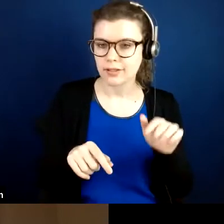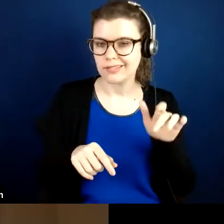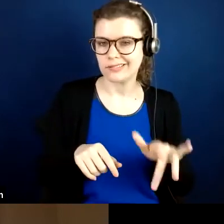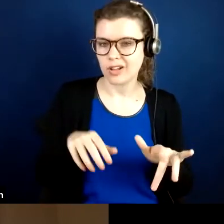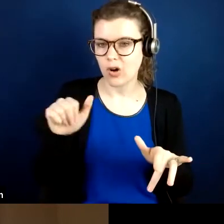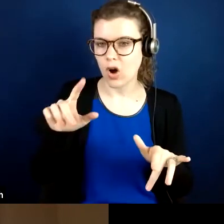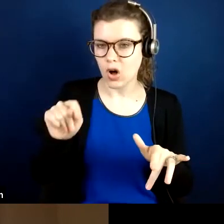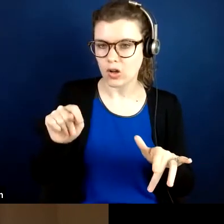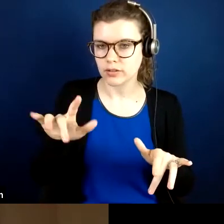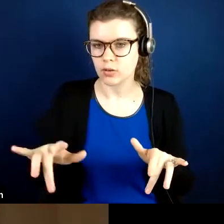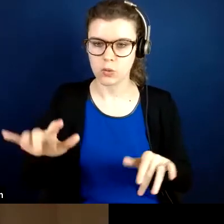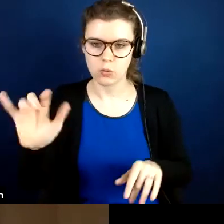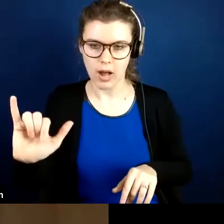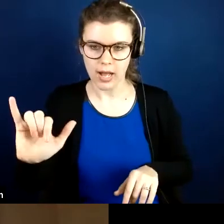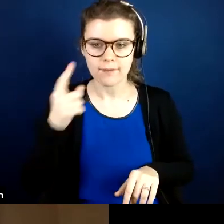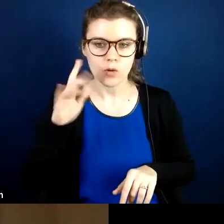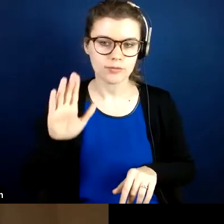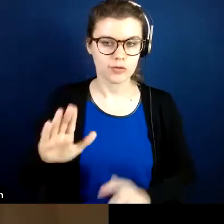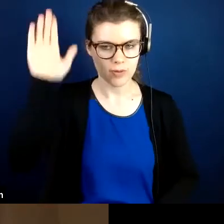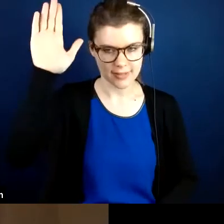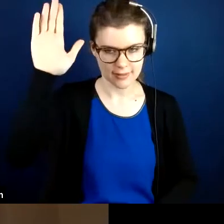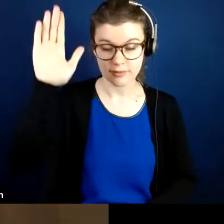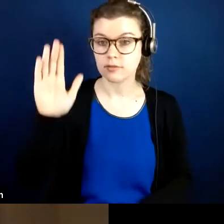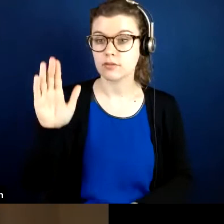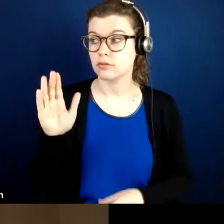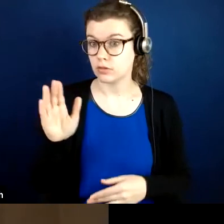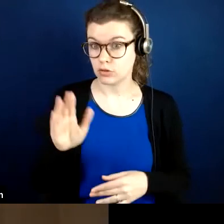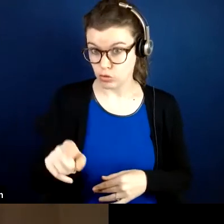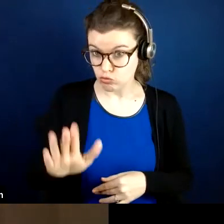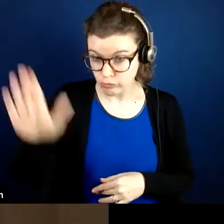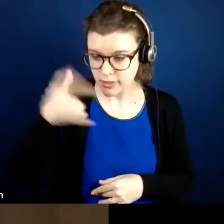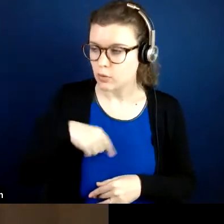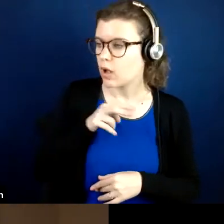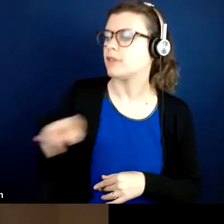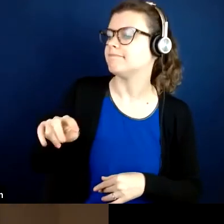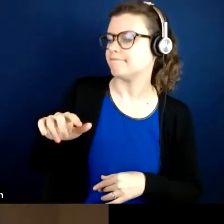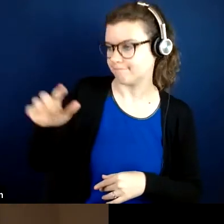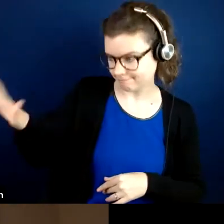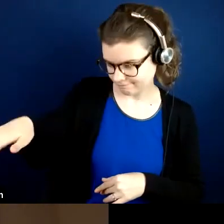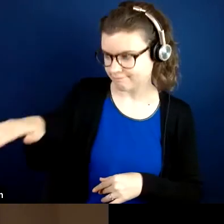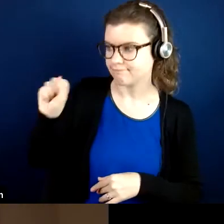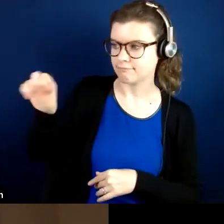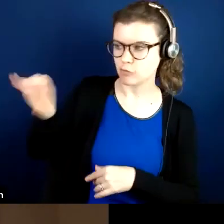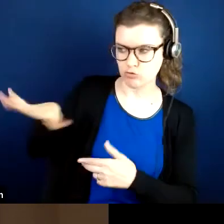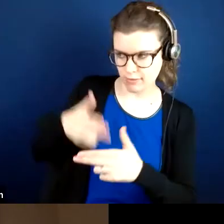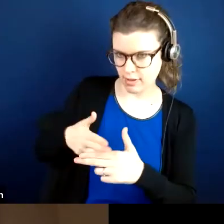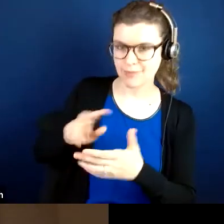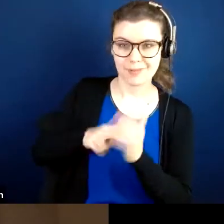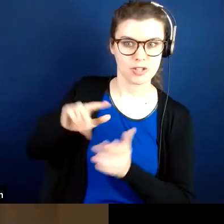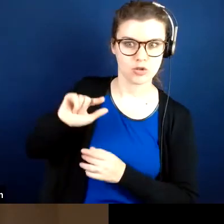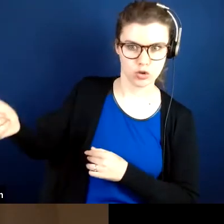hand. We will then let you know when you can unmute. You can select the unmute option